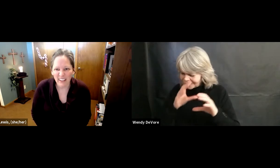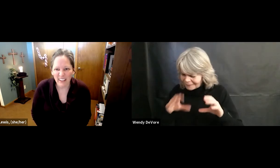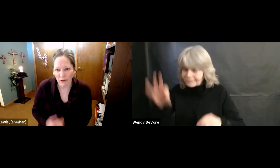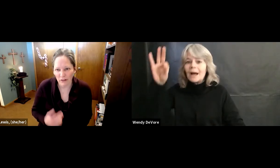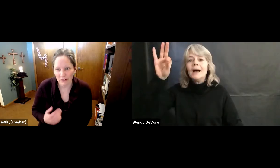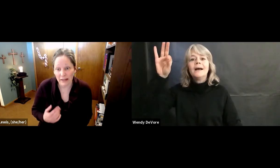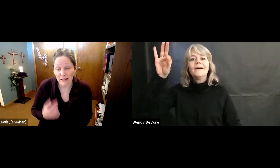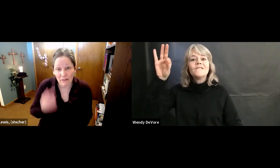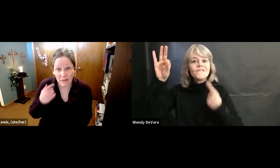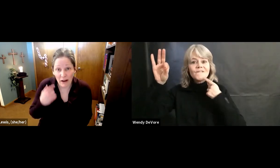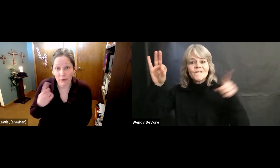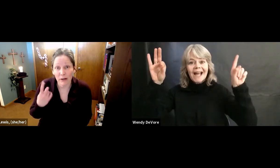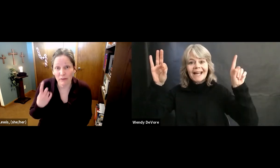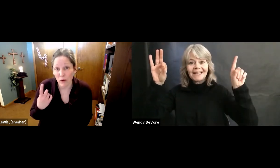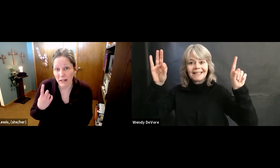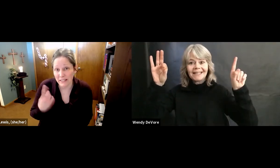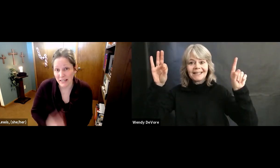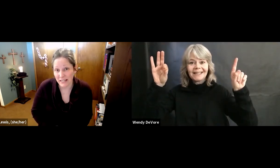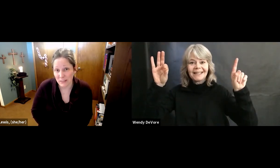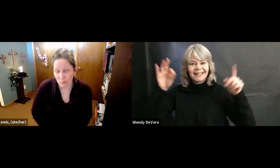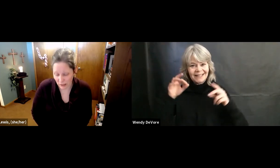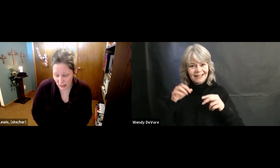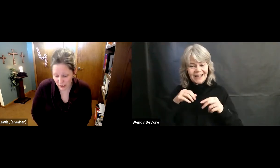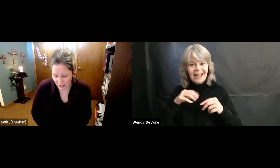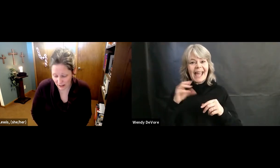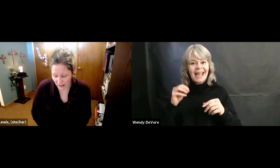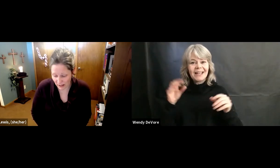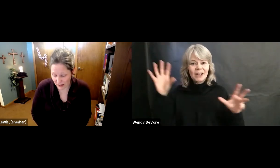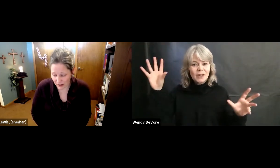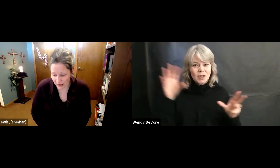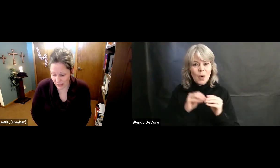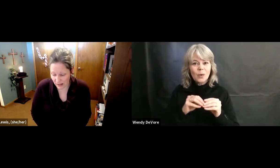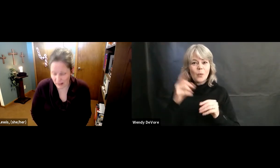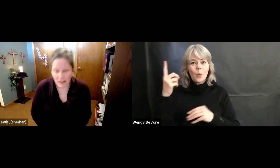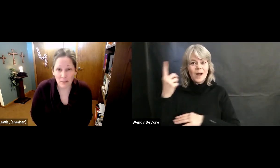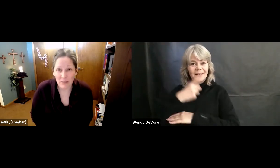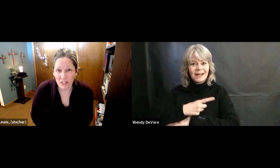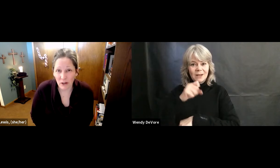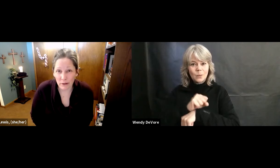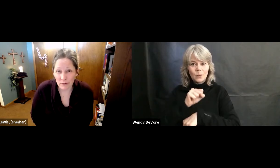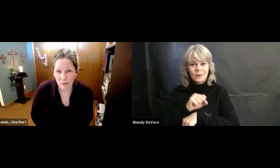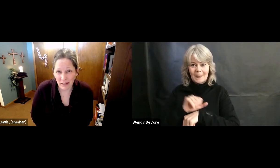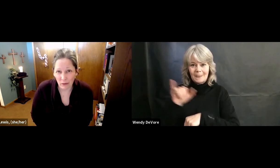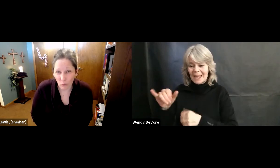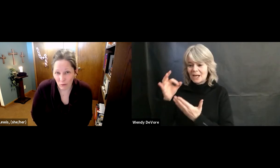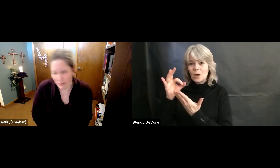And then for like the value of one day's work, that's how much that coin is worth, like what you